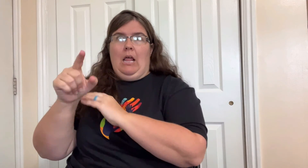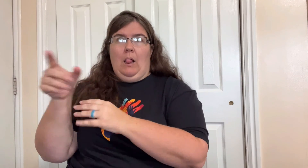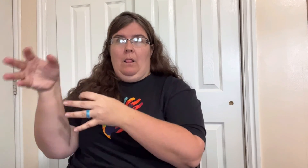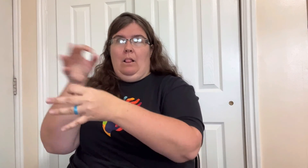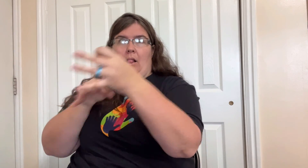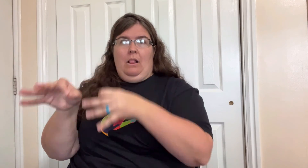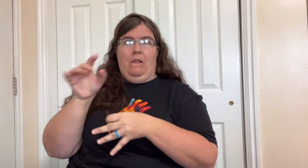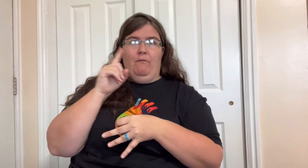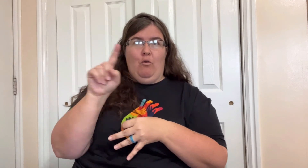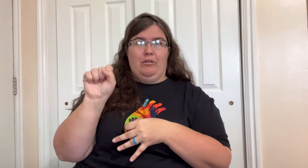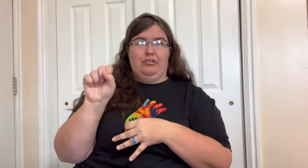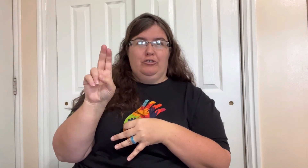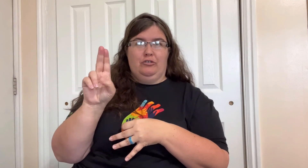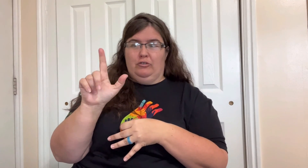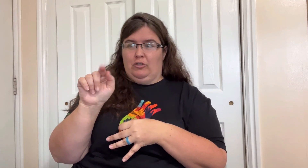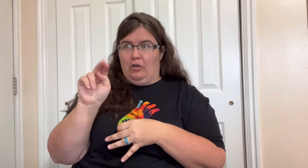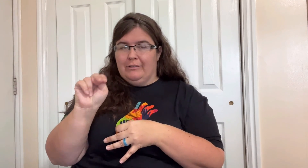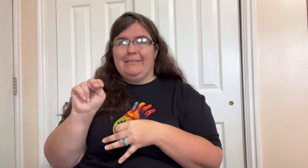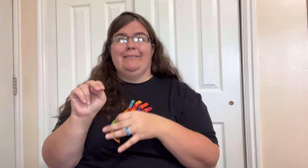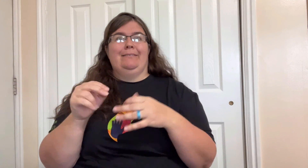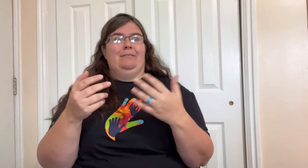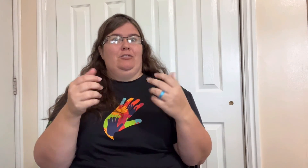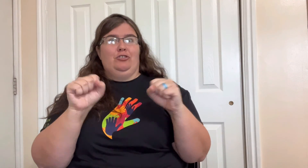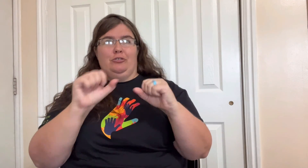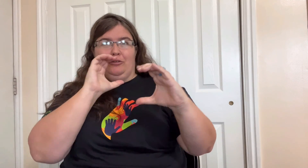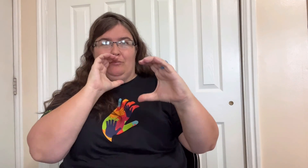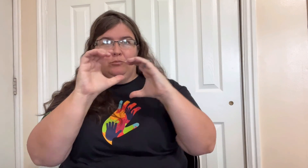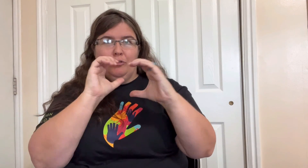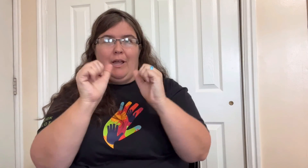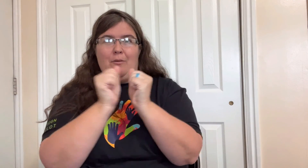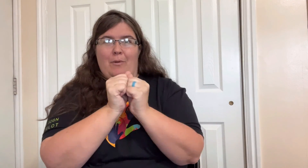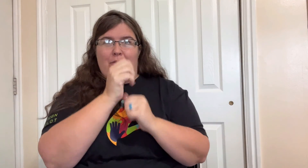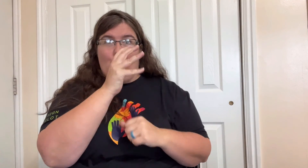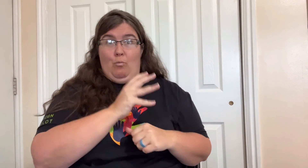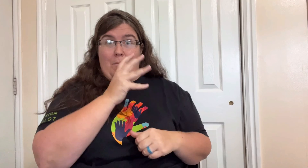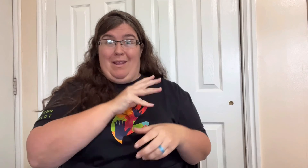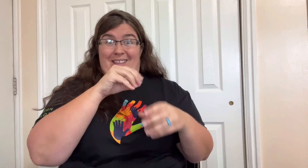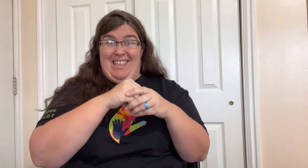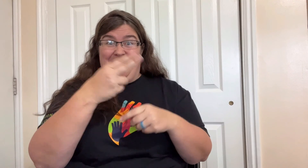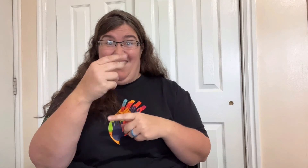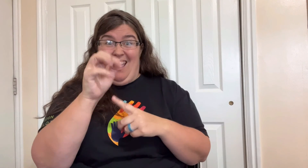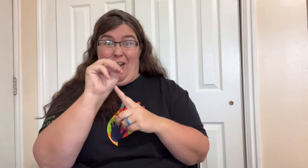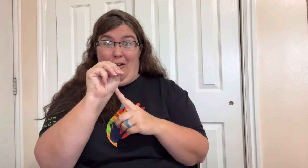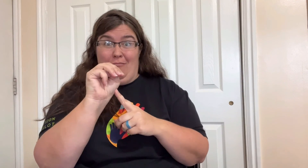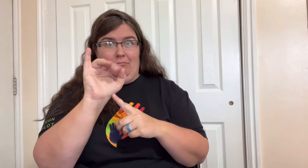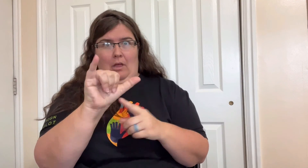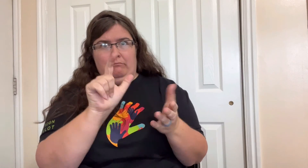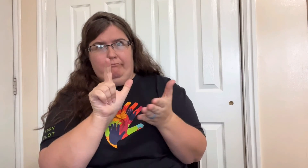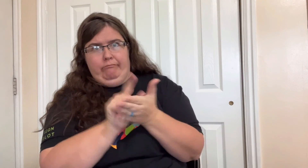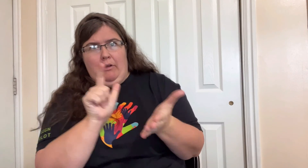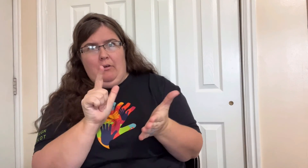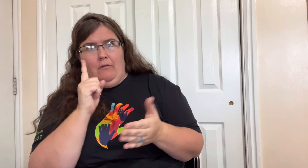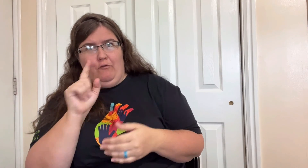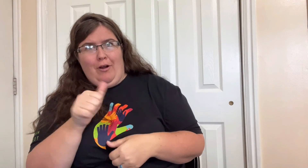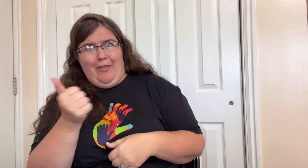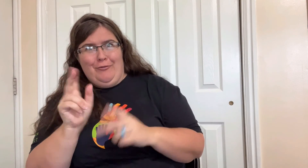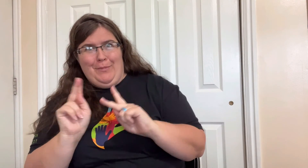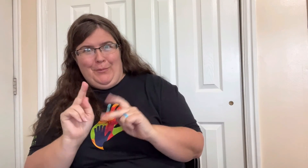in the place of the Sultan. They could communicate with the women in the harem, which was absolutely illegal for other people to